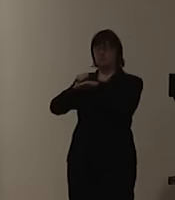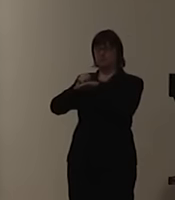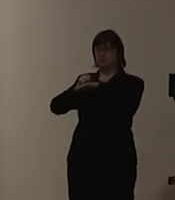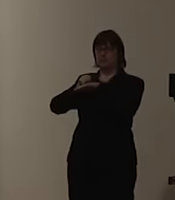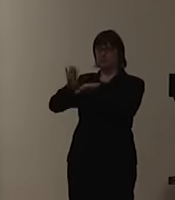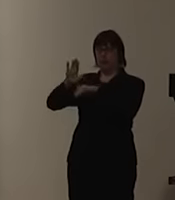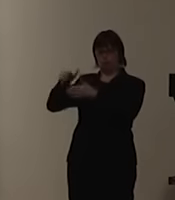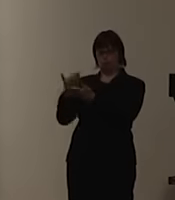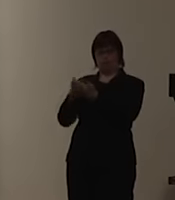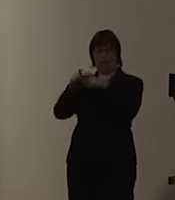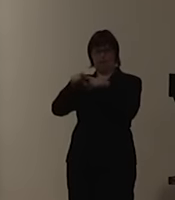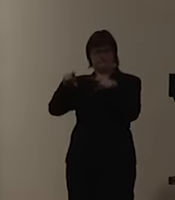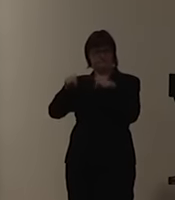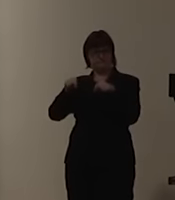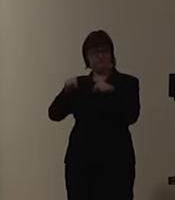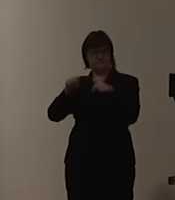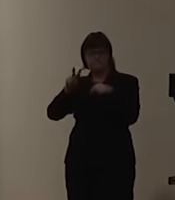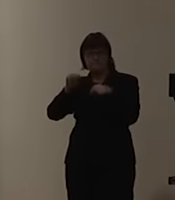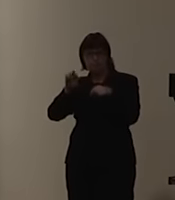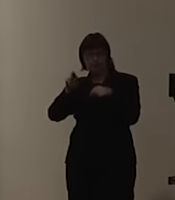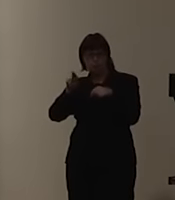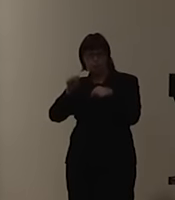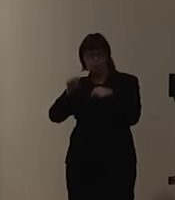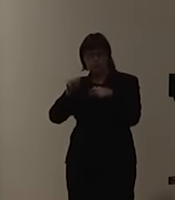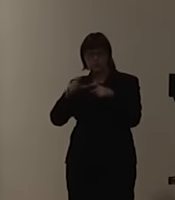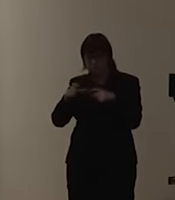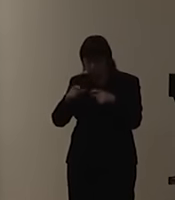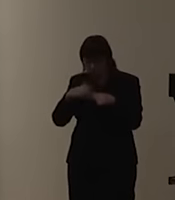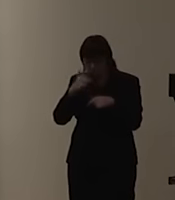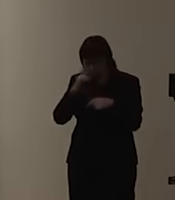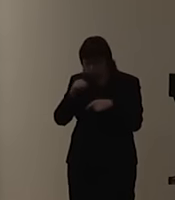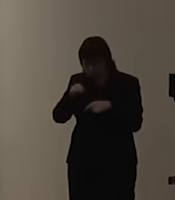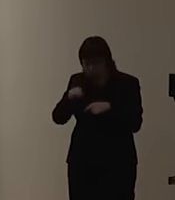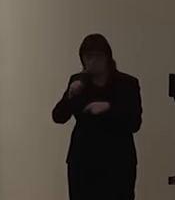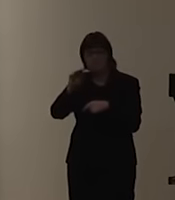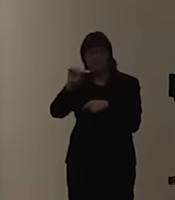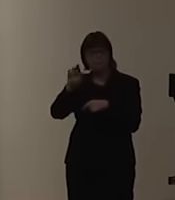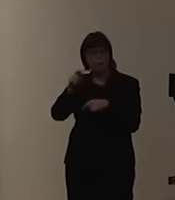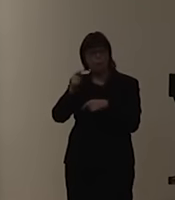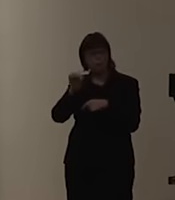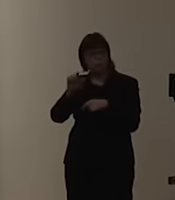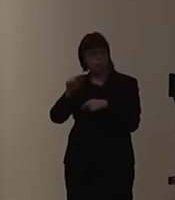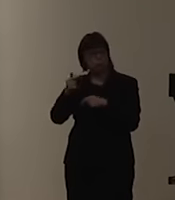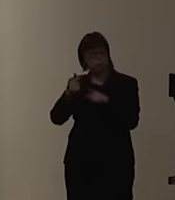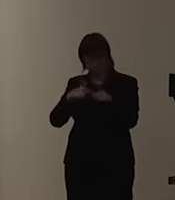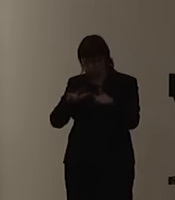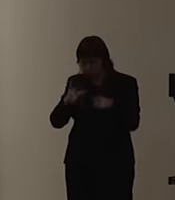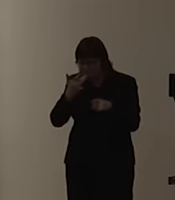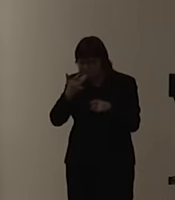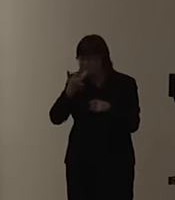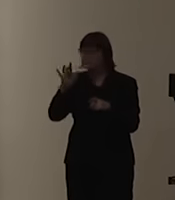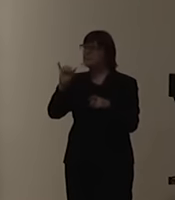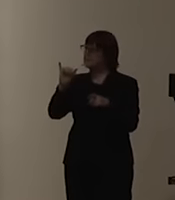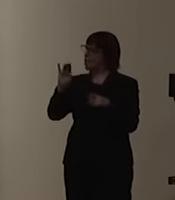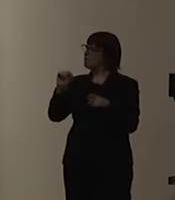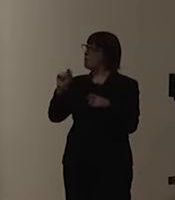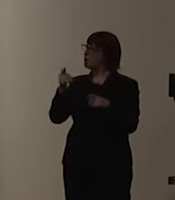and it wasn't Marburg, it looked like Marburg, tasted like Marburg, I'm kidding. They said, well, we should